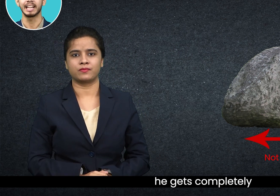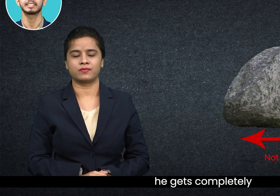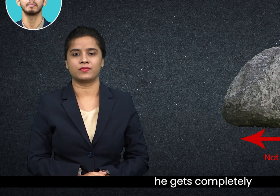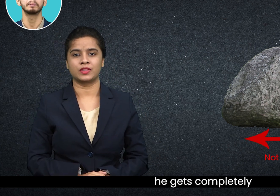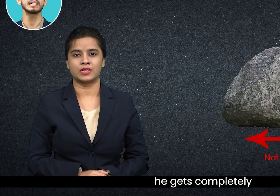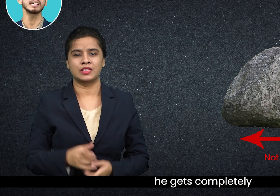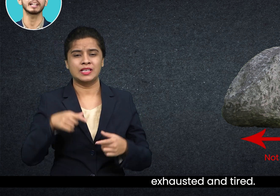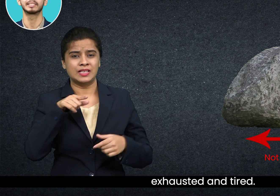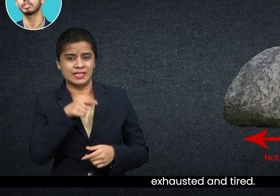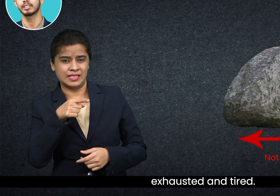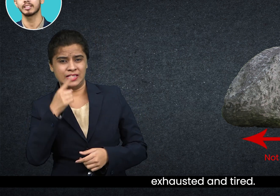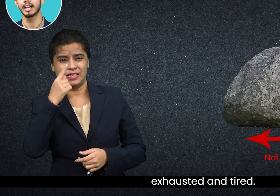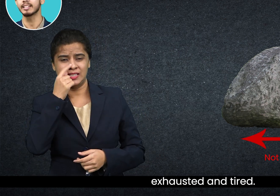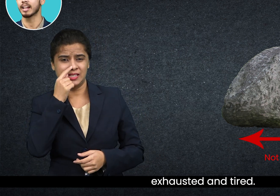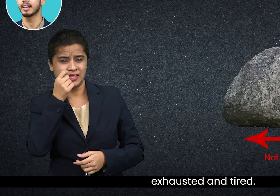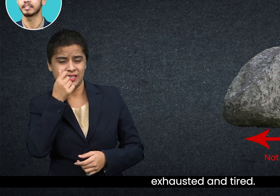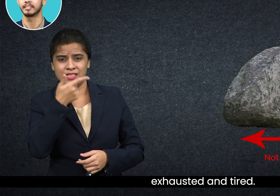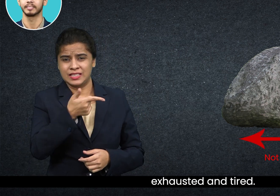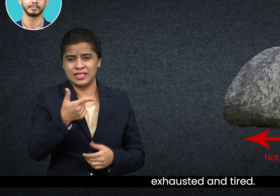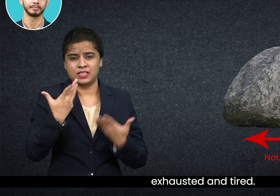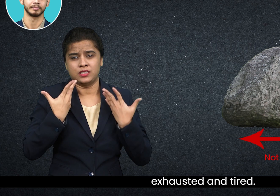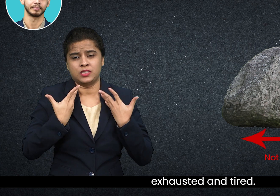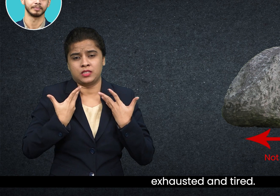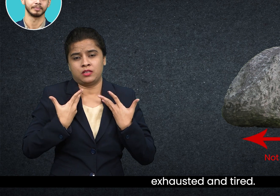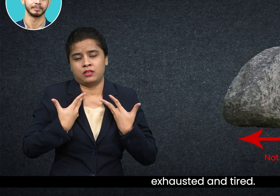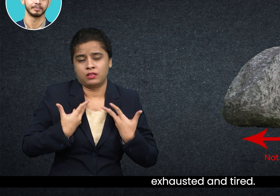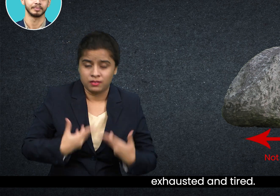He gets completely exhausted and tired.